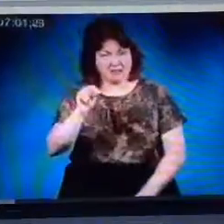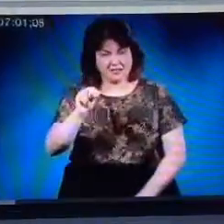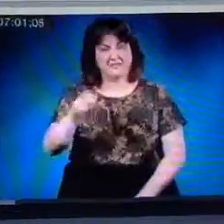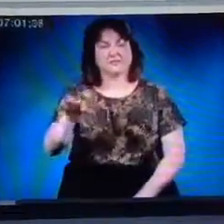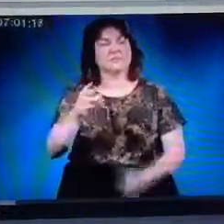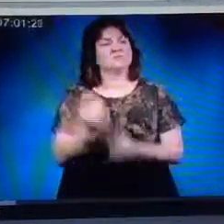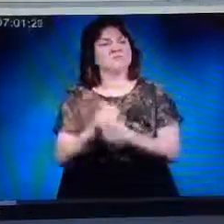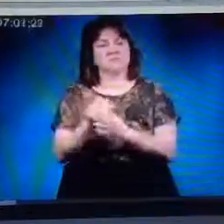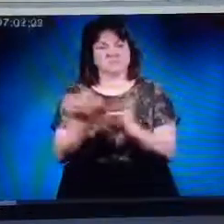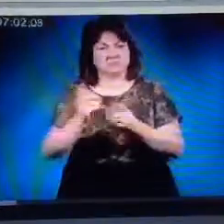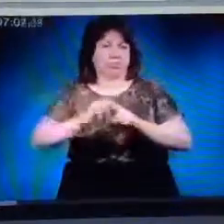garden